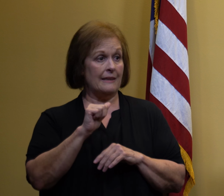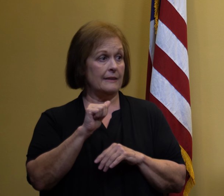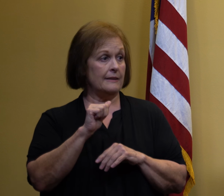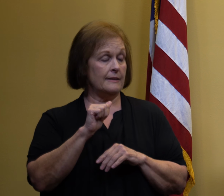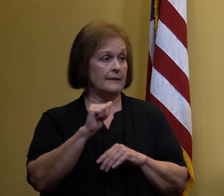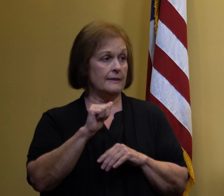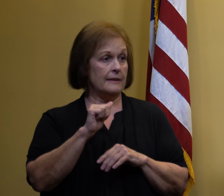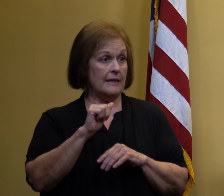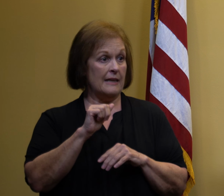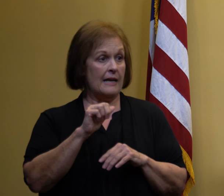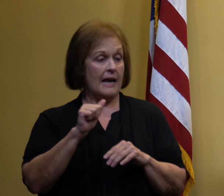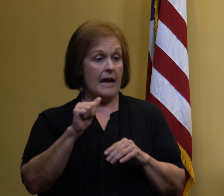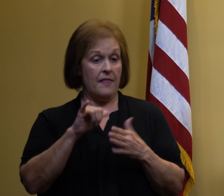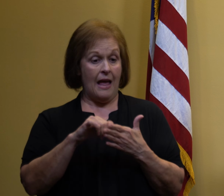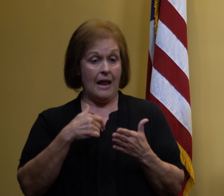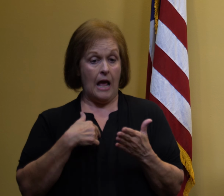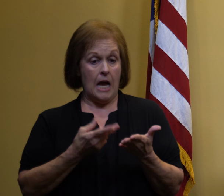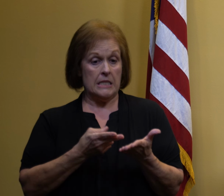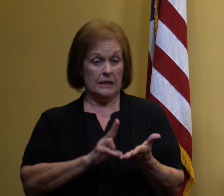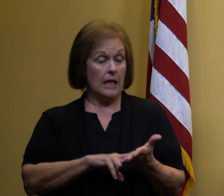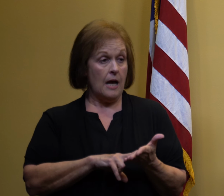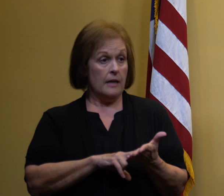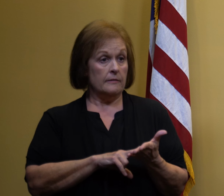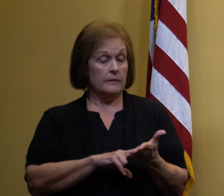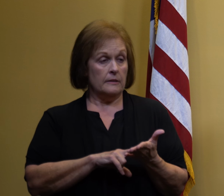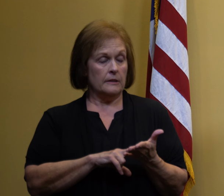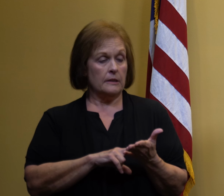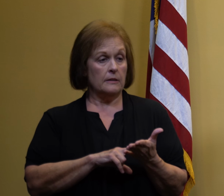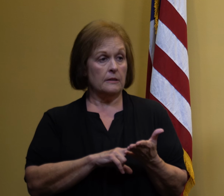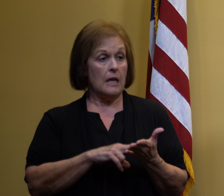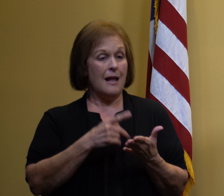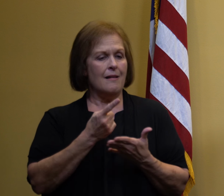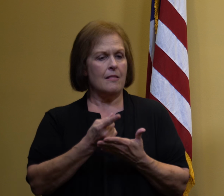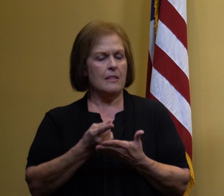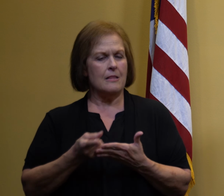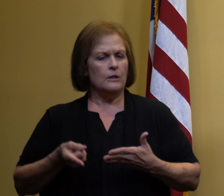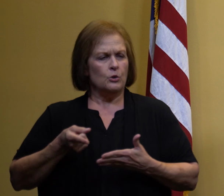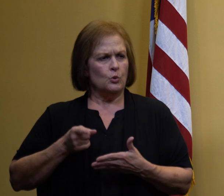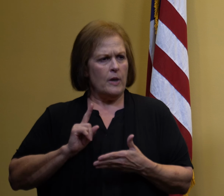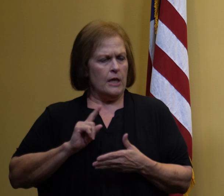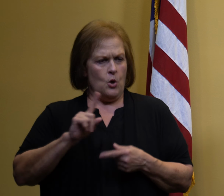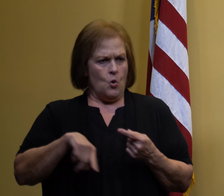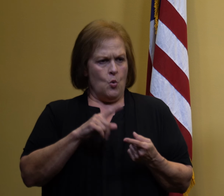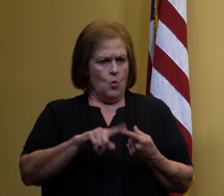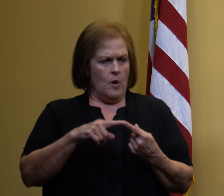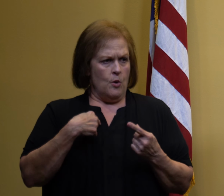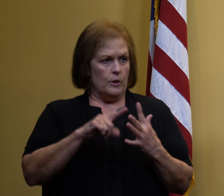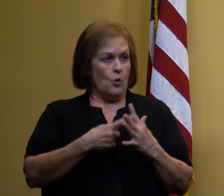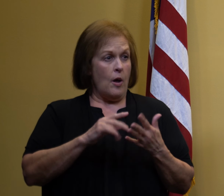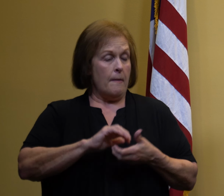CEAs that I signed, that I mentioned, even on last week when we unveiled